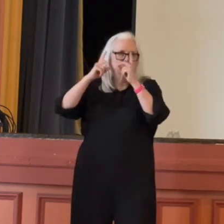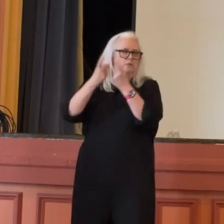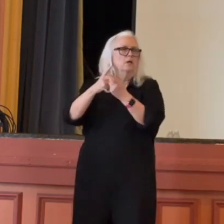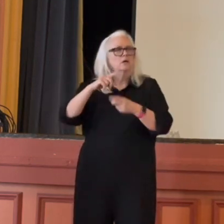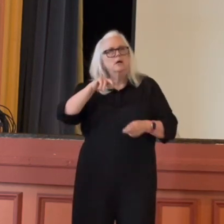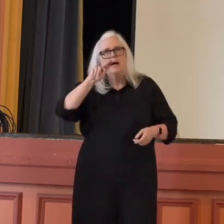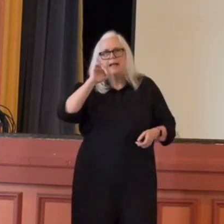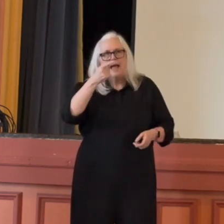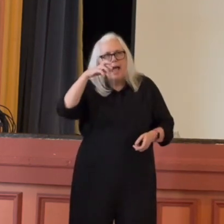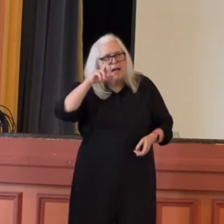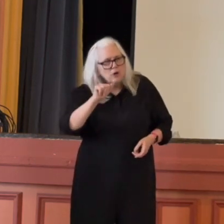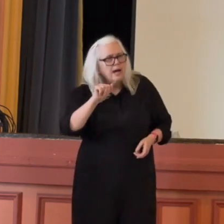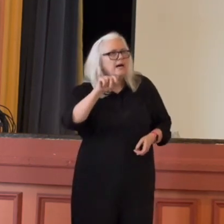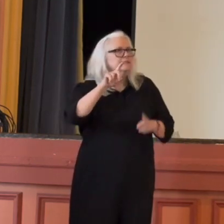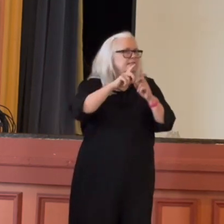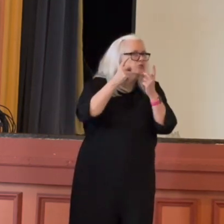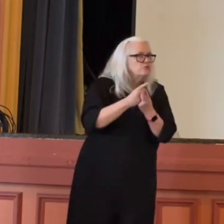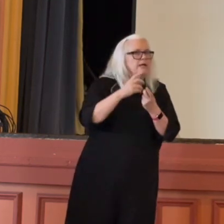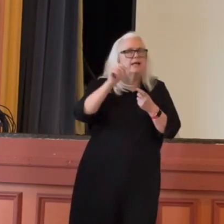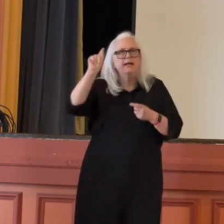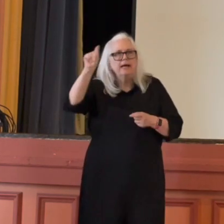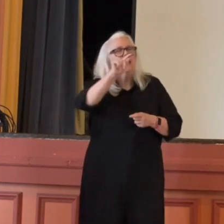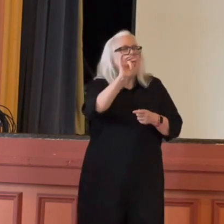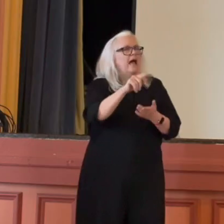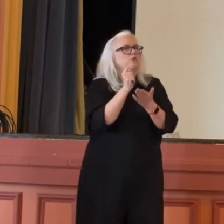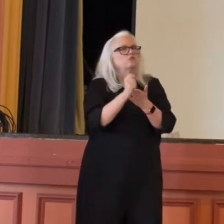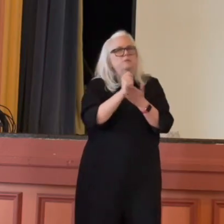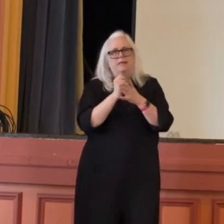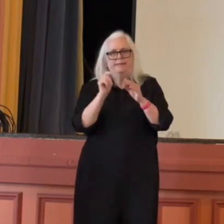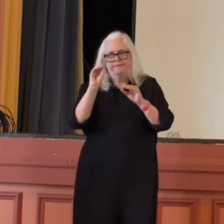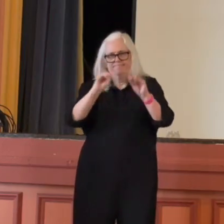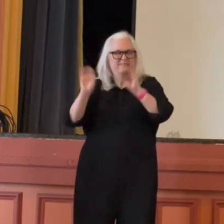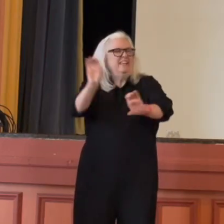they are going to be, we're going to be talking more about the treatment facility when we get out there.